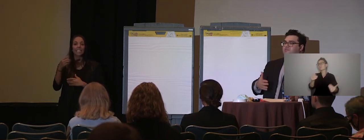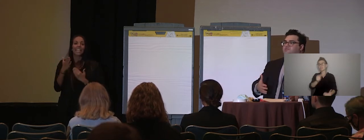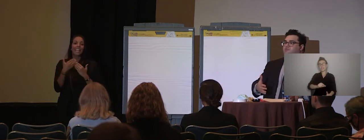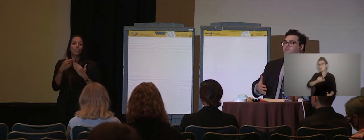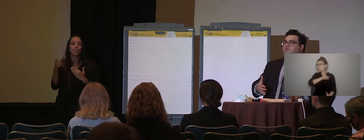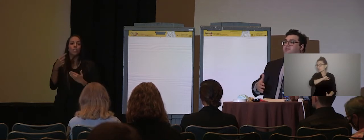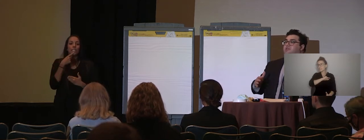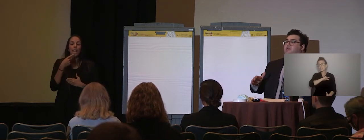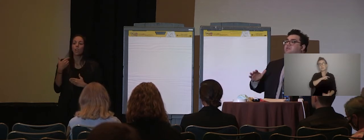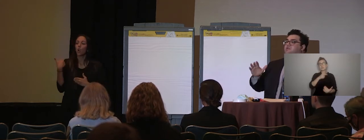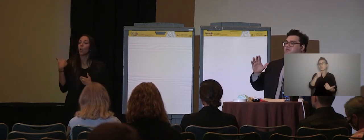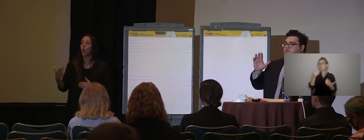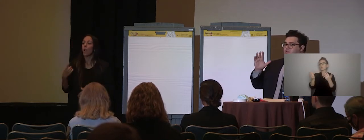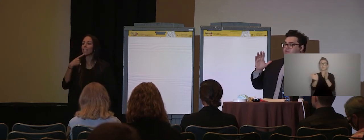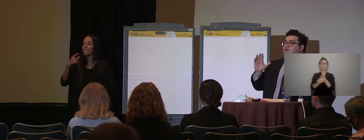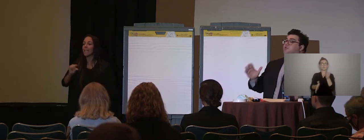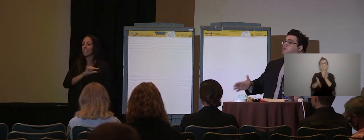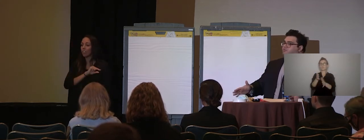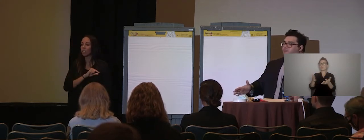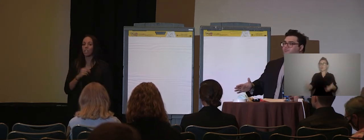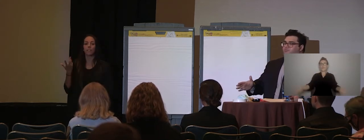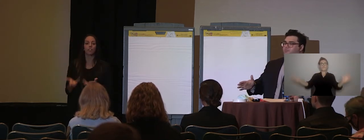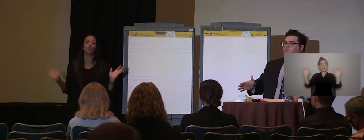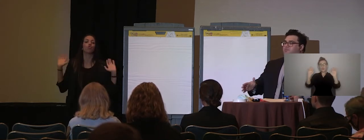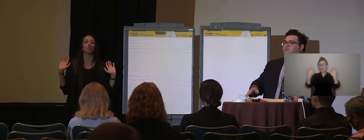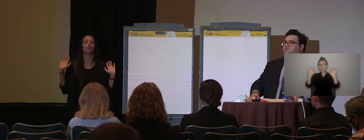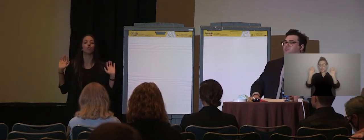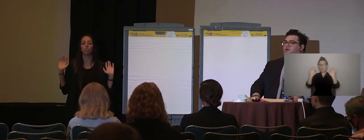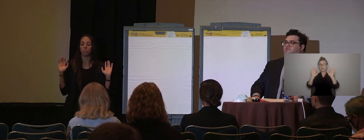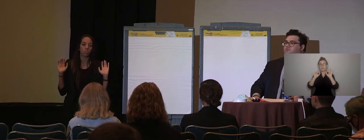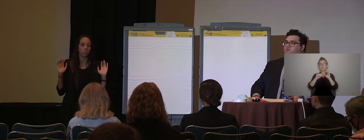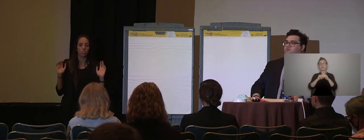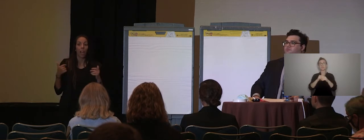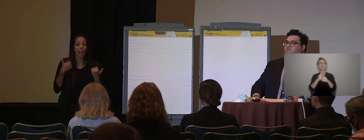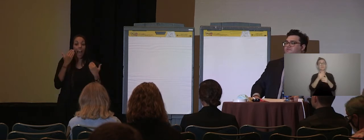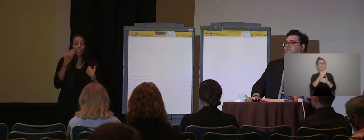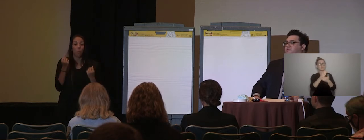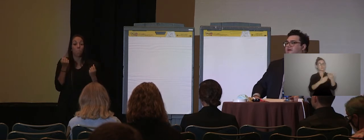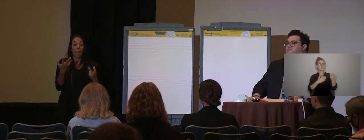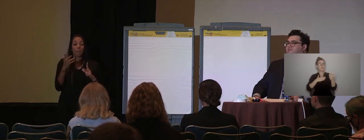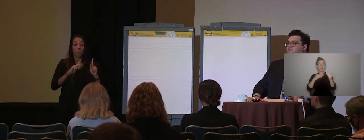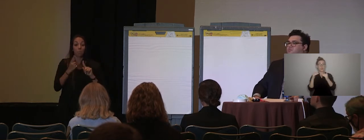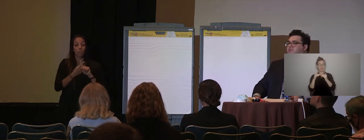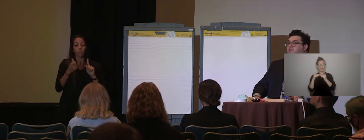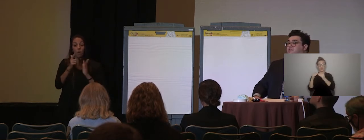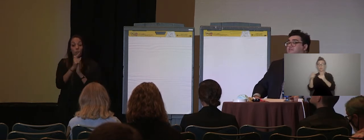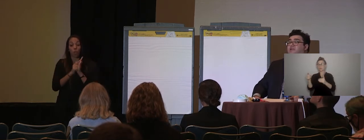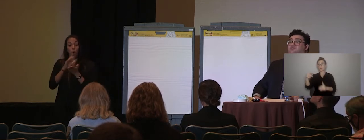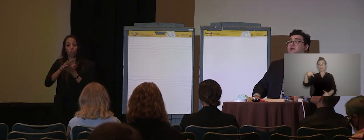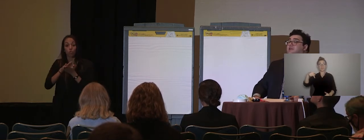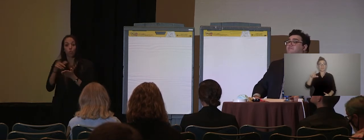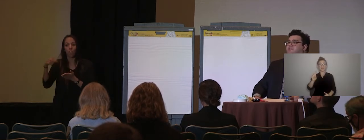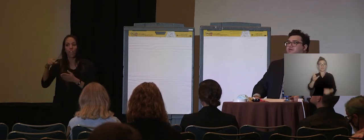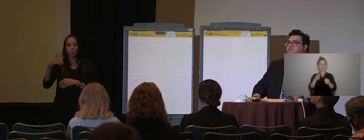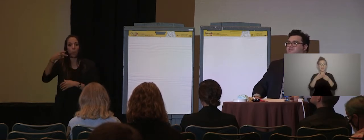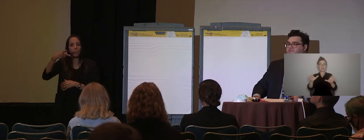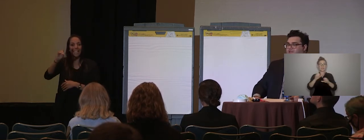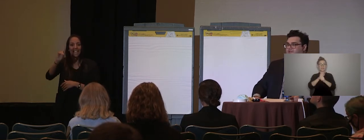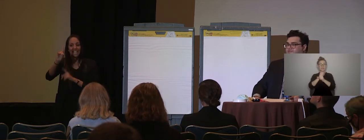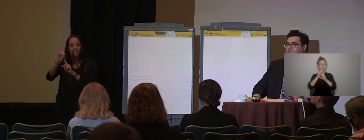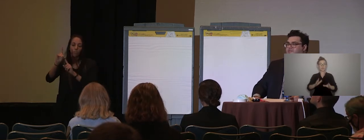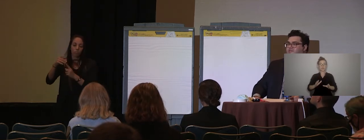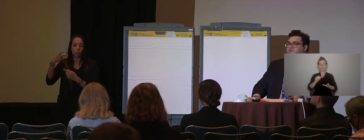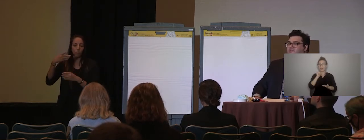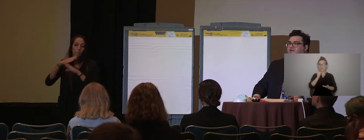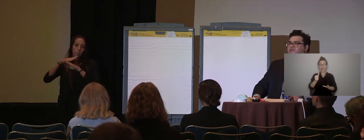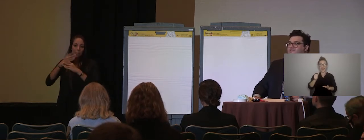and get this over with. And again, I know people from law school, some of my classmates who are PDs, and I do not envy them in the